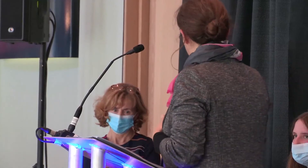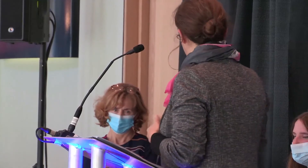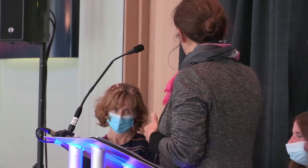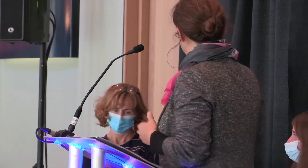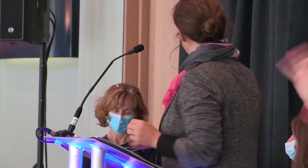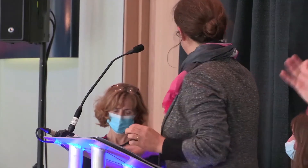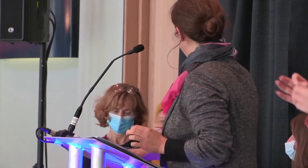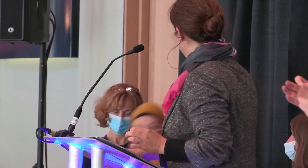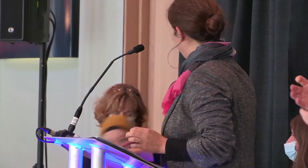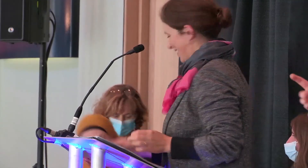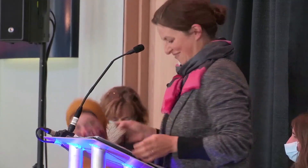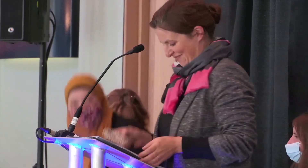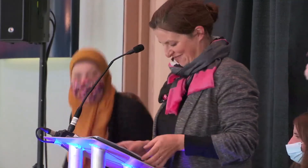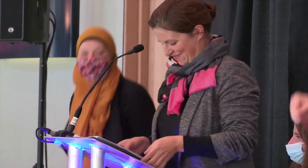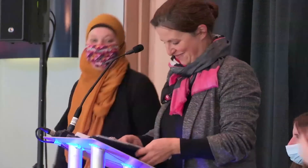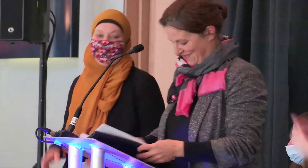to have you here, Johanna.